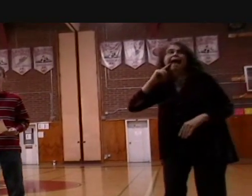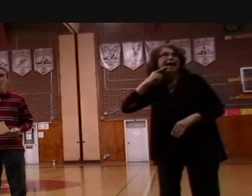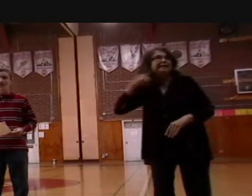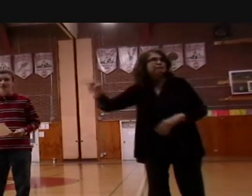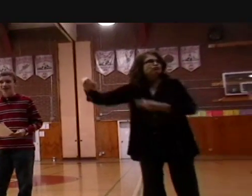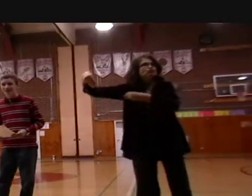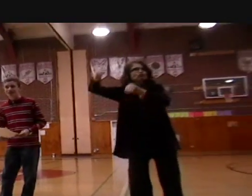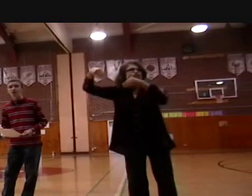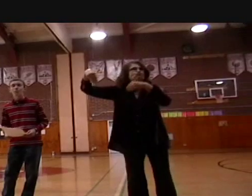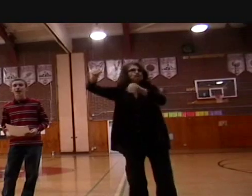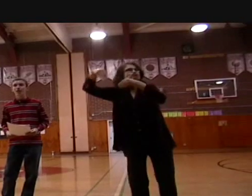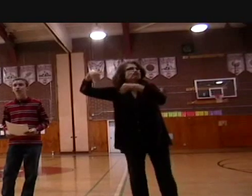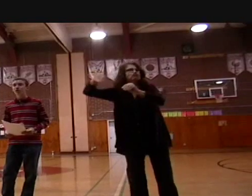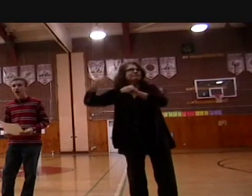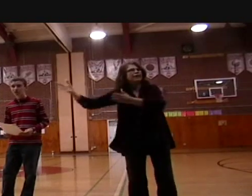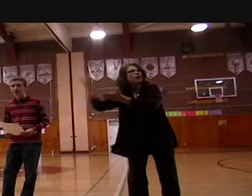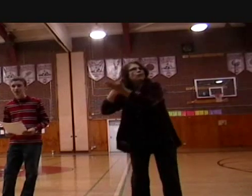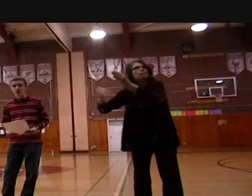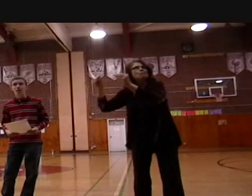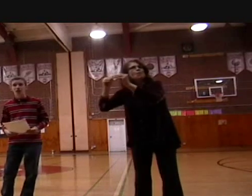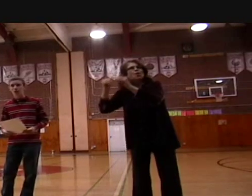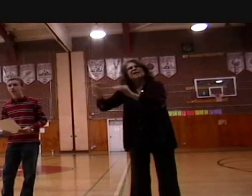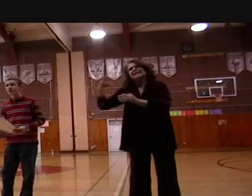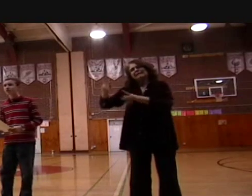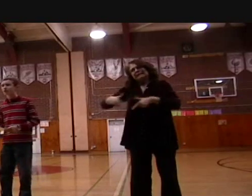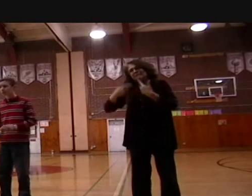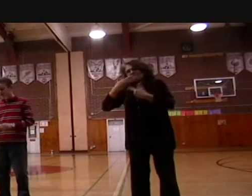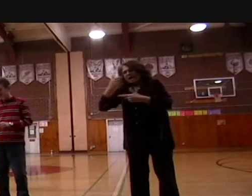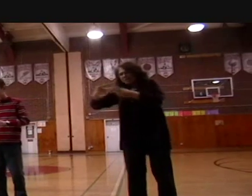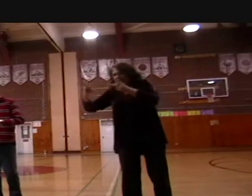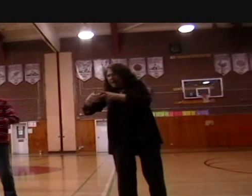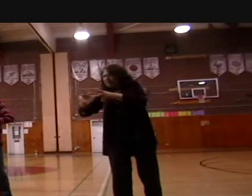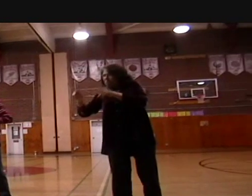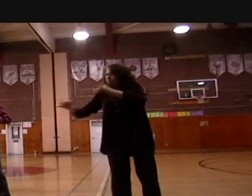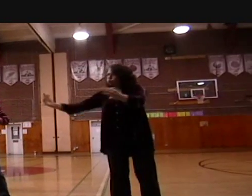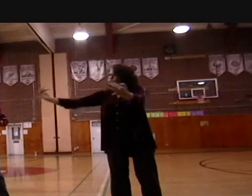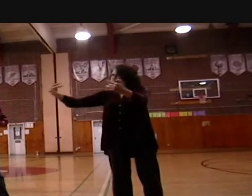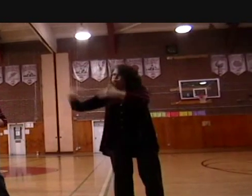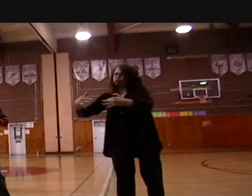I was only six, but I learned a lot that year about competition and marketing.